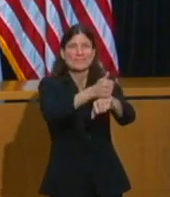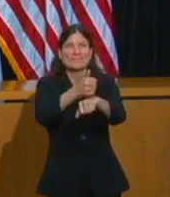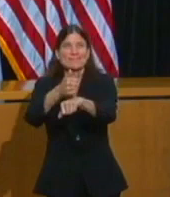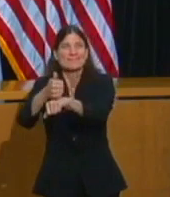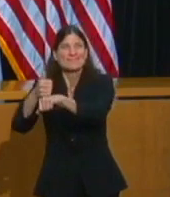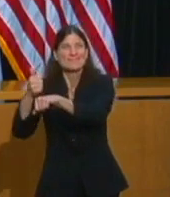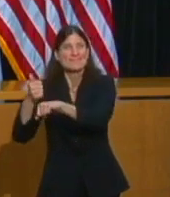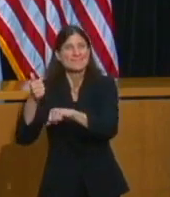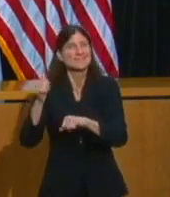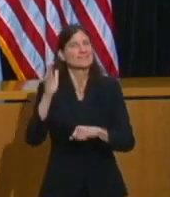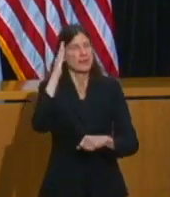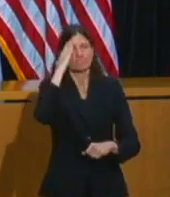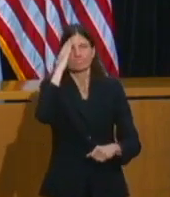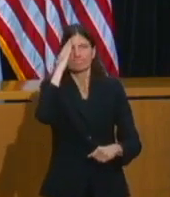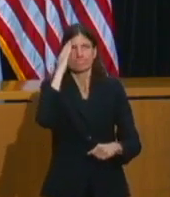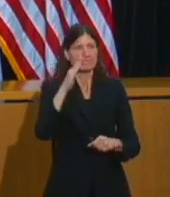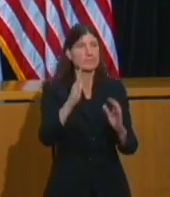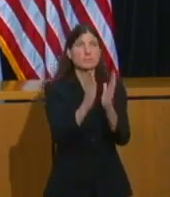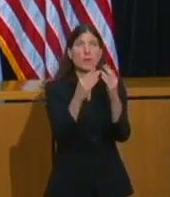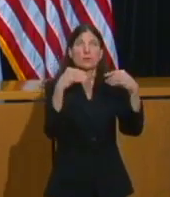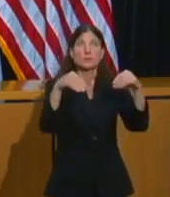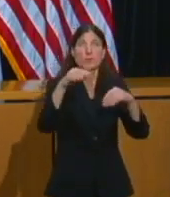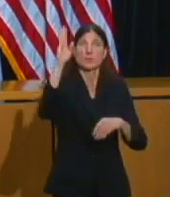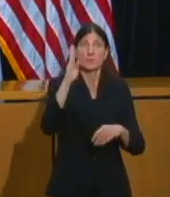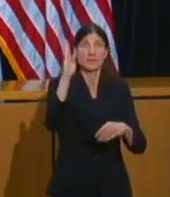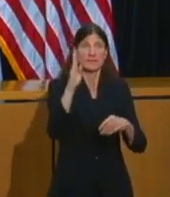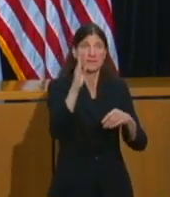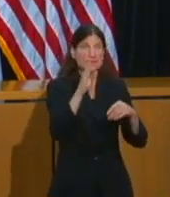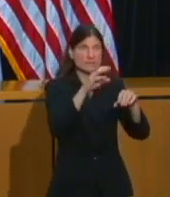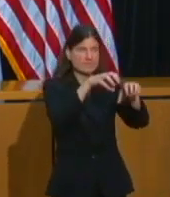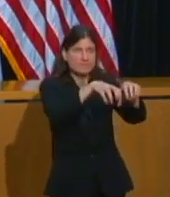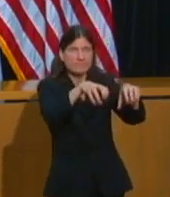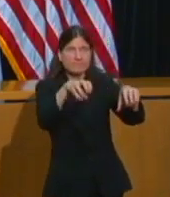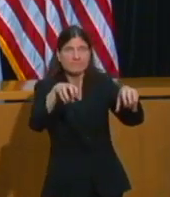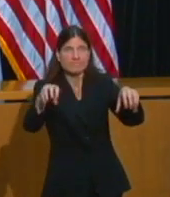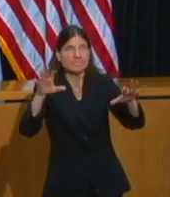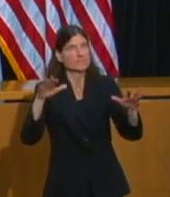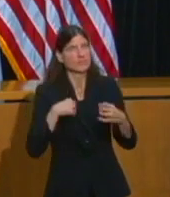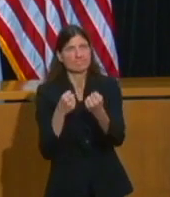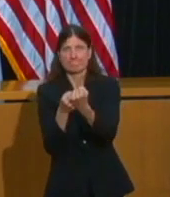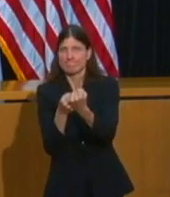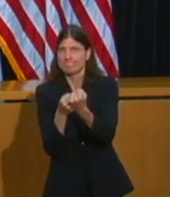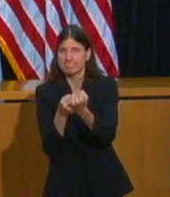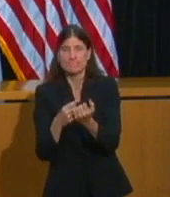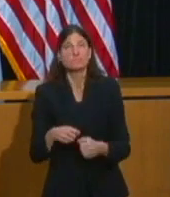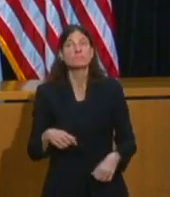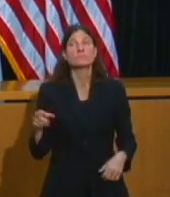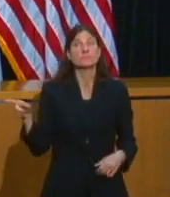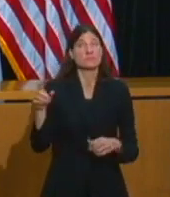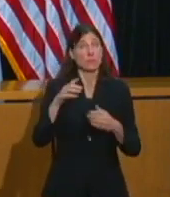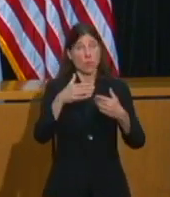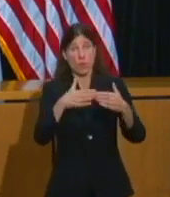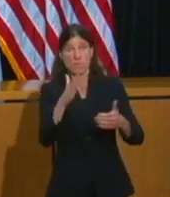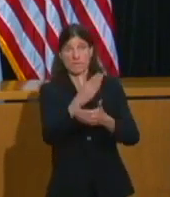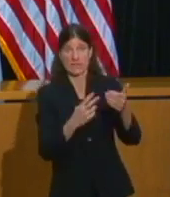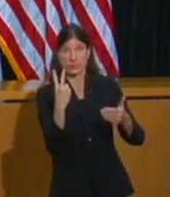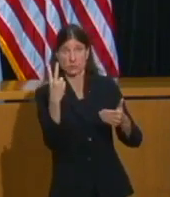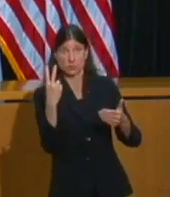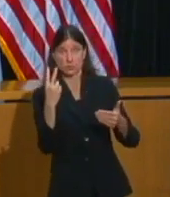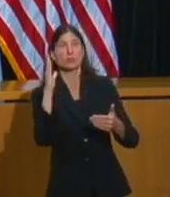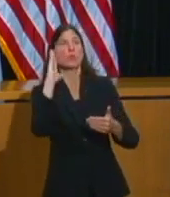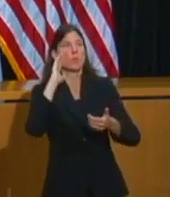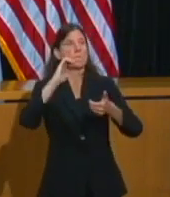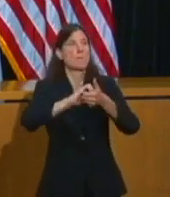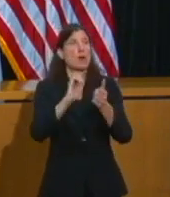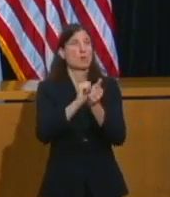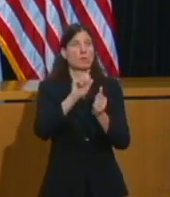our 351 cities and towns to do what's best for our business communities across our state. And I am confident